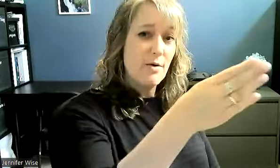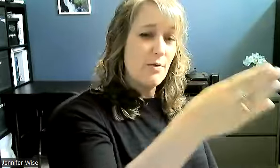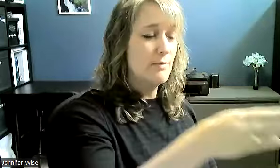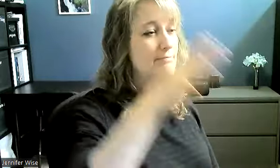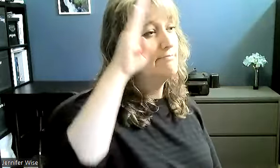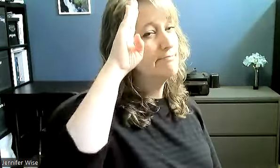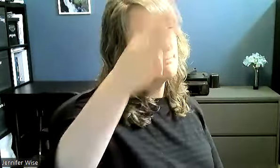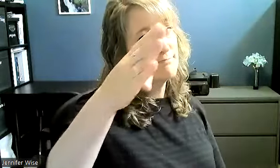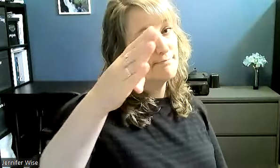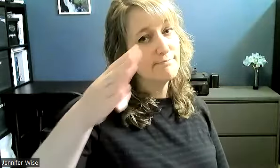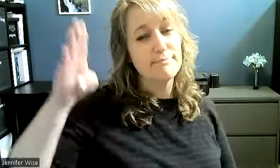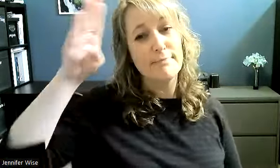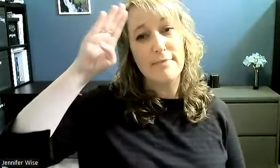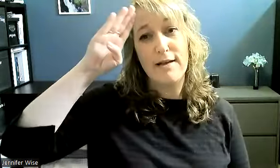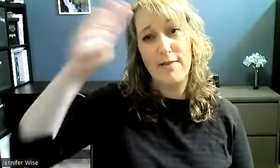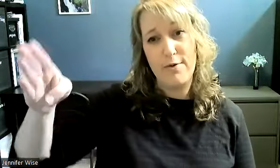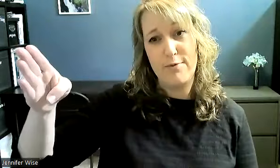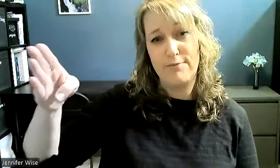Hello. Hello.